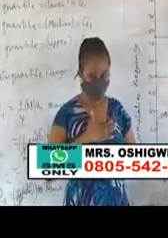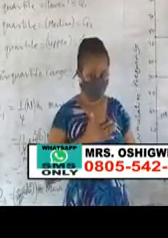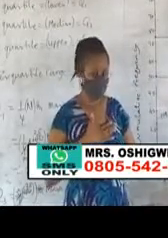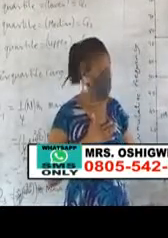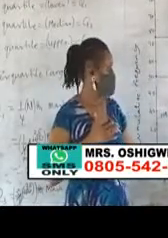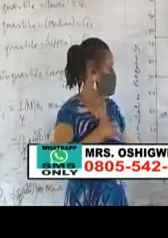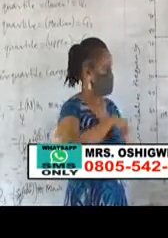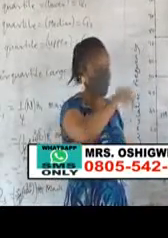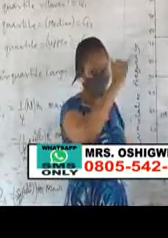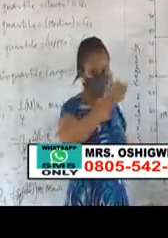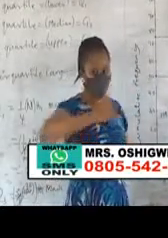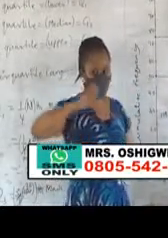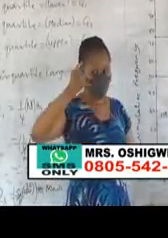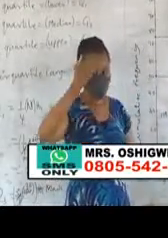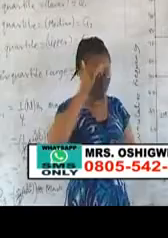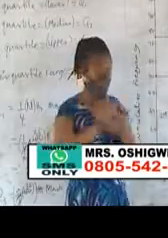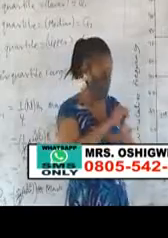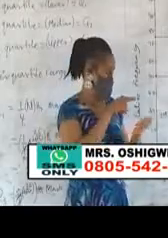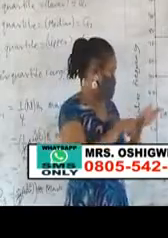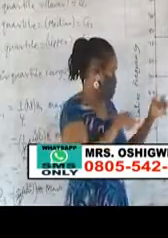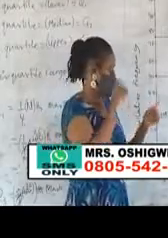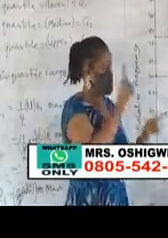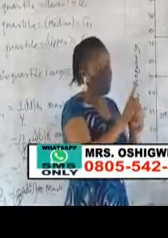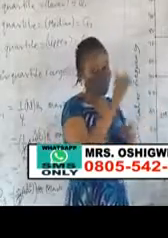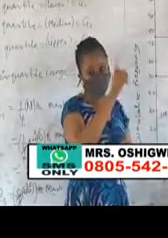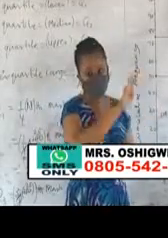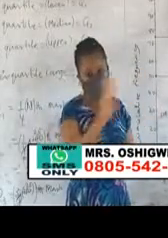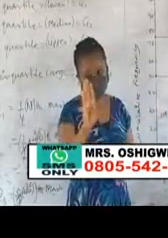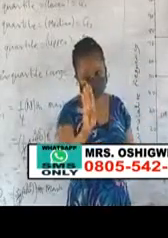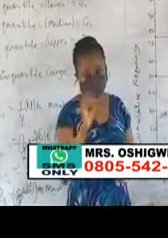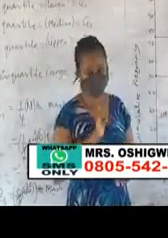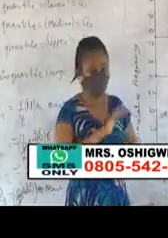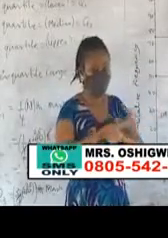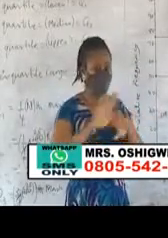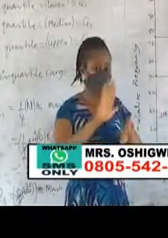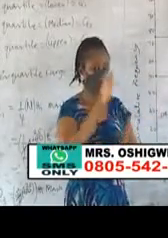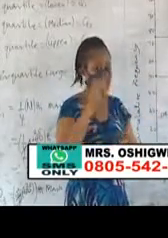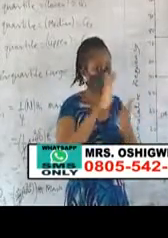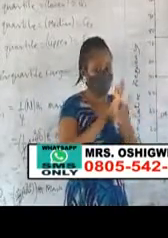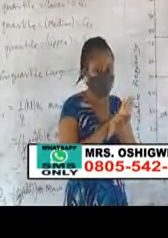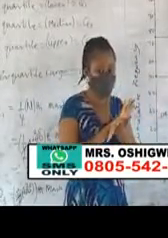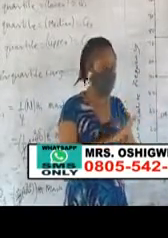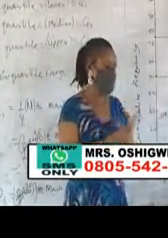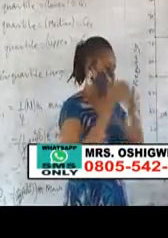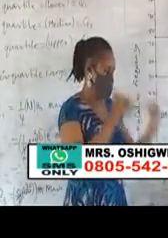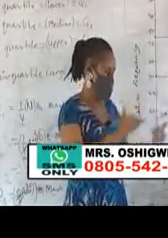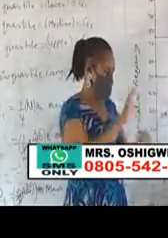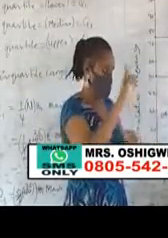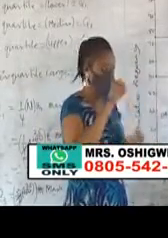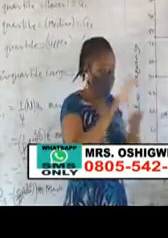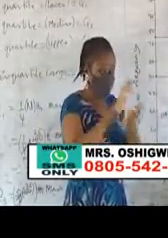to scale. Using my graph, I discovered that my Q1 is equal